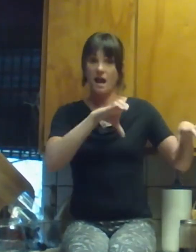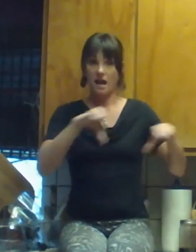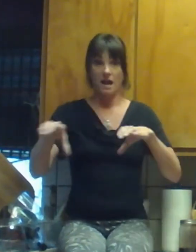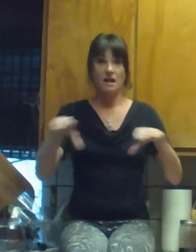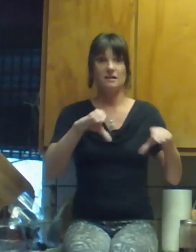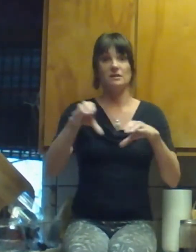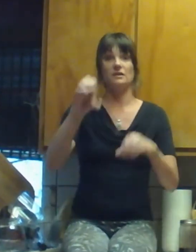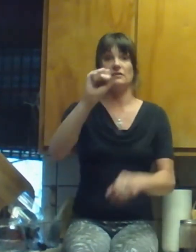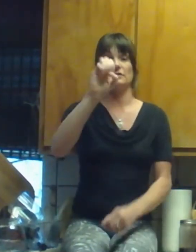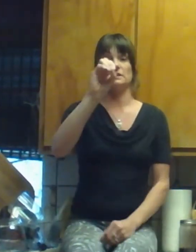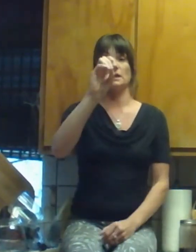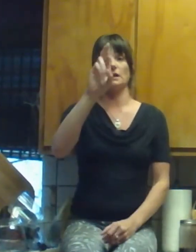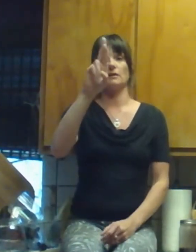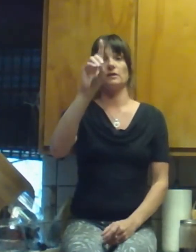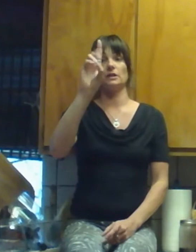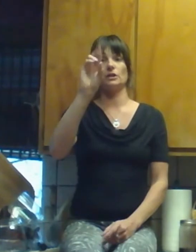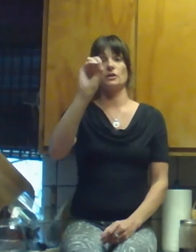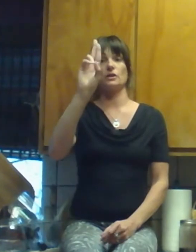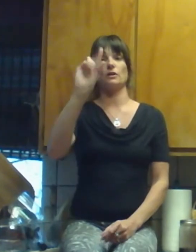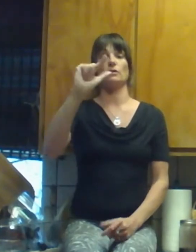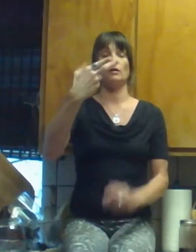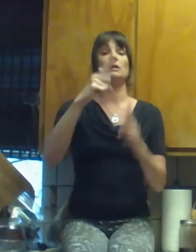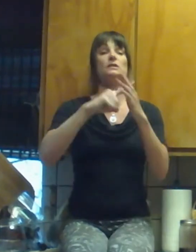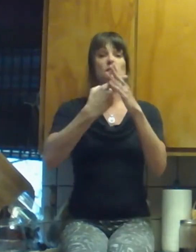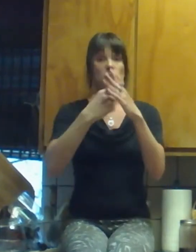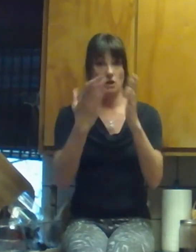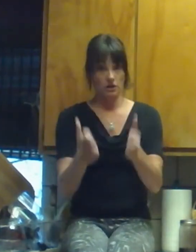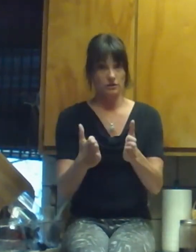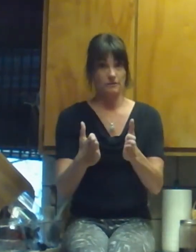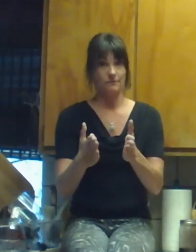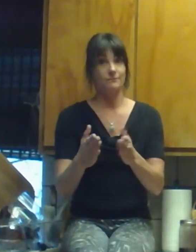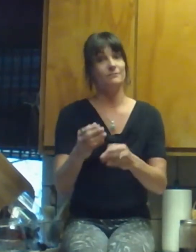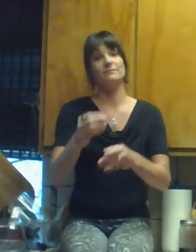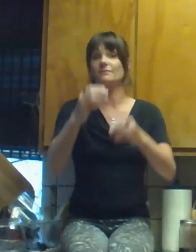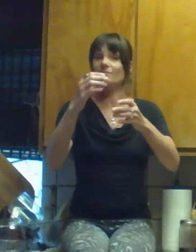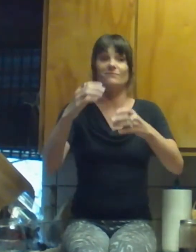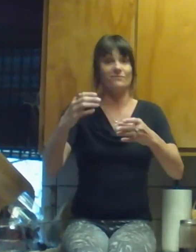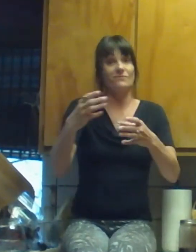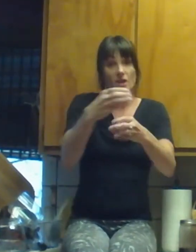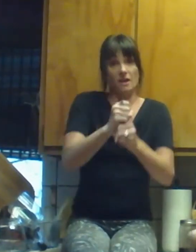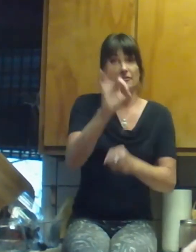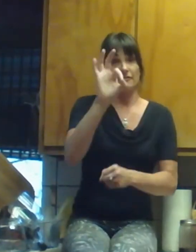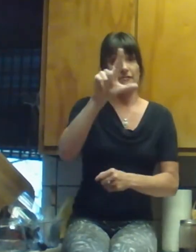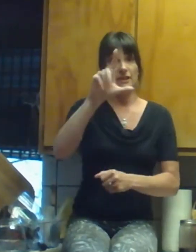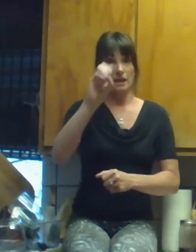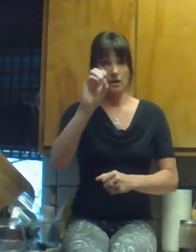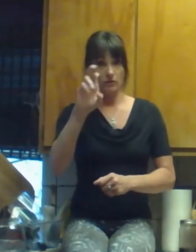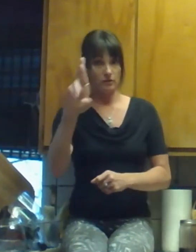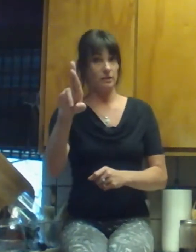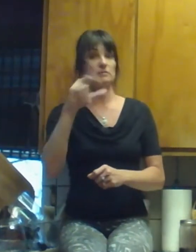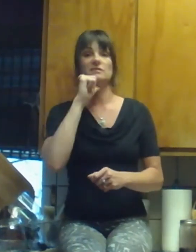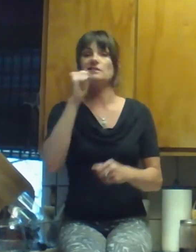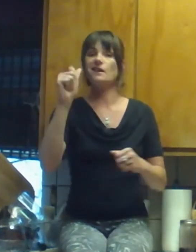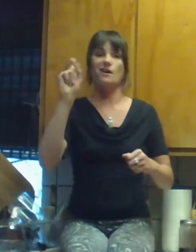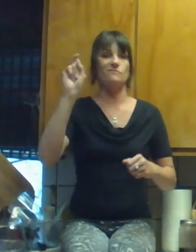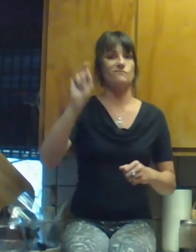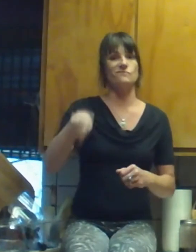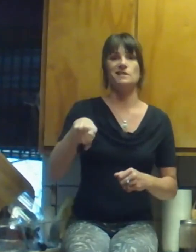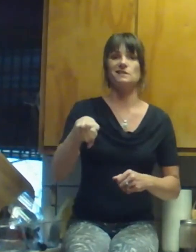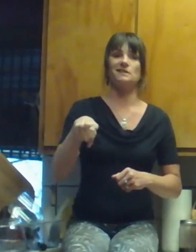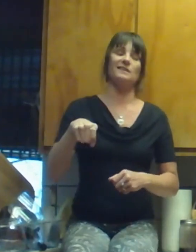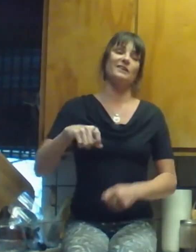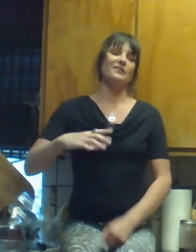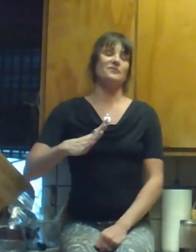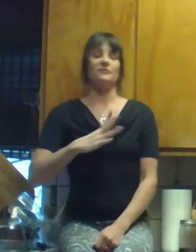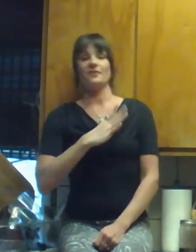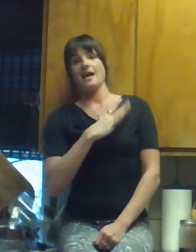So get your flour, get a jar. You don't have to use nice fancy jars, just something with a little cover on it that